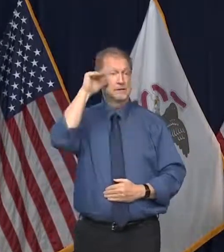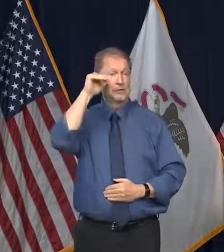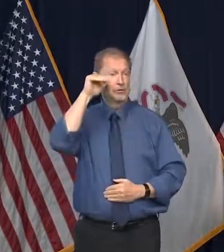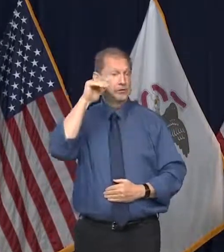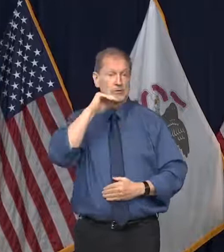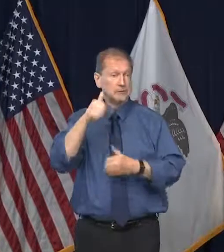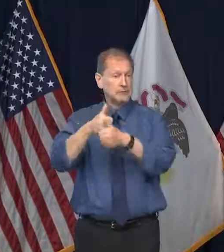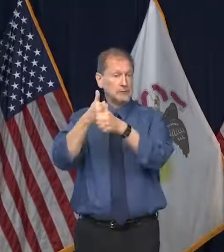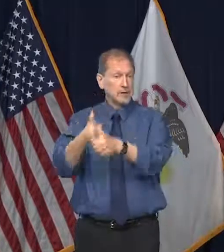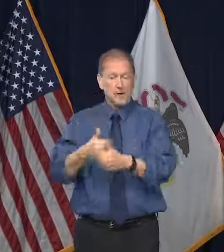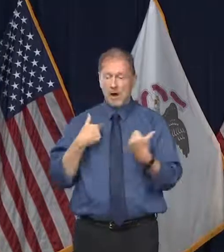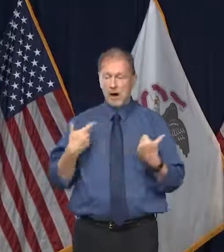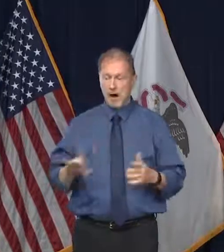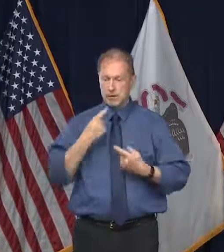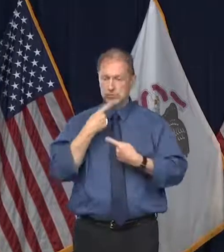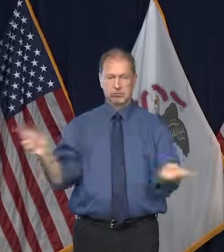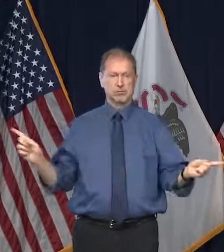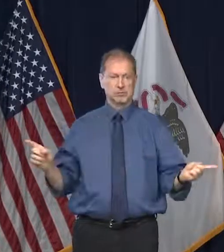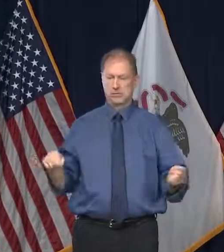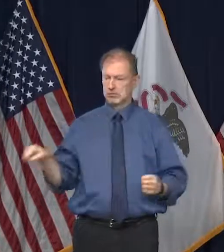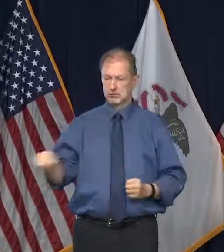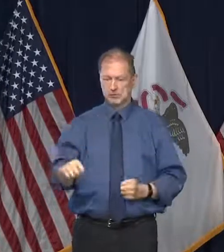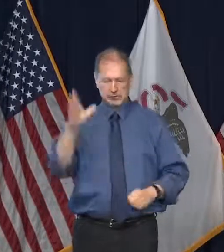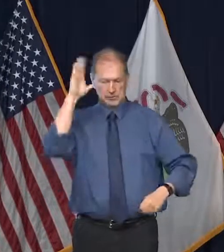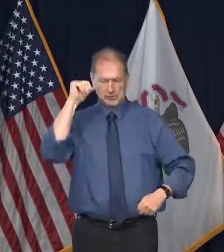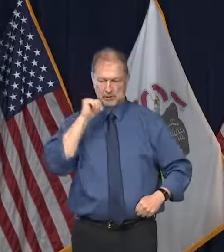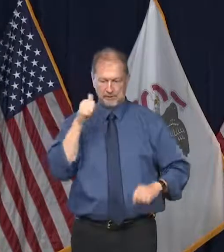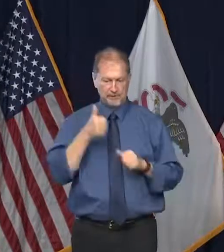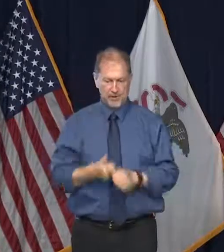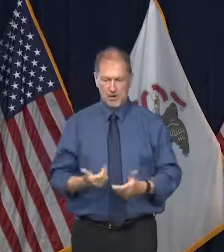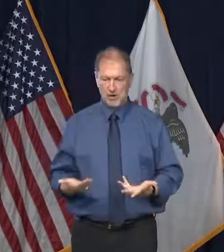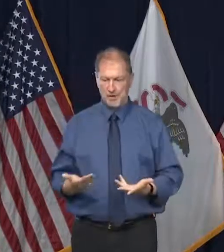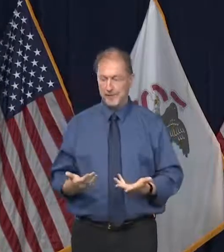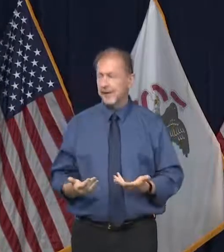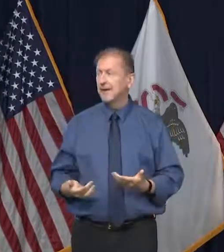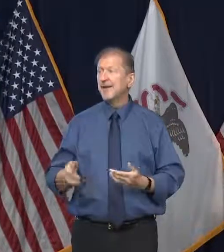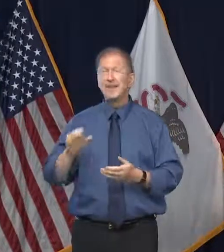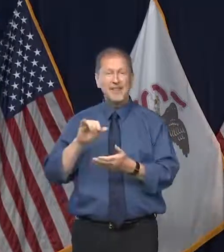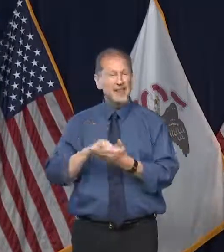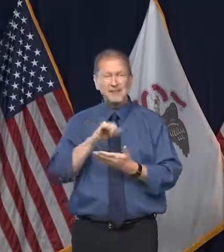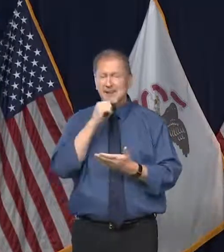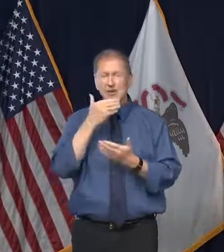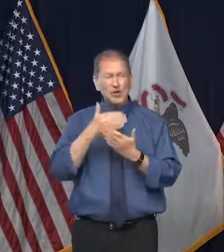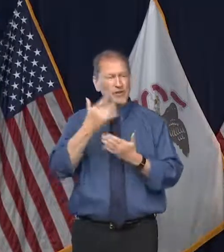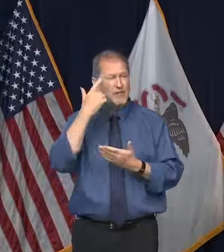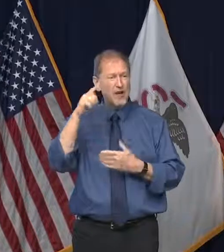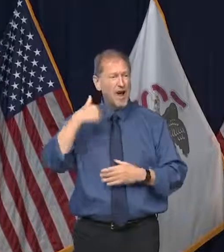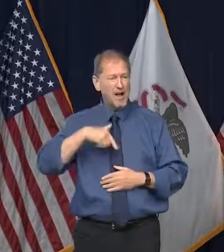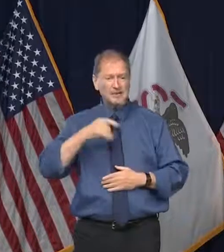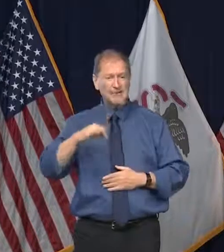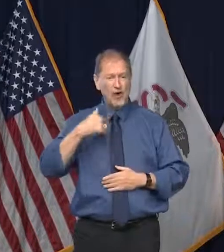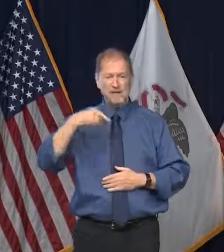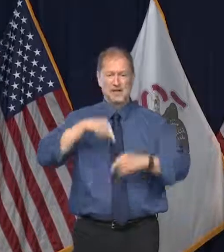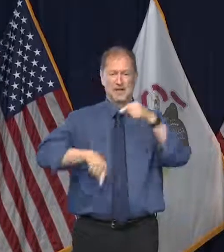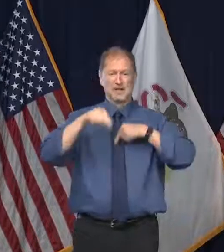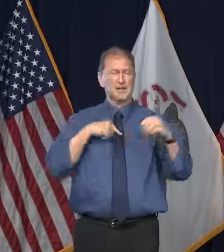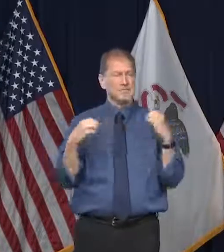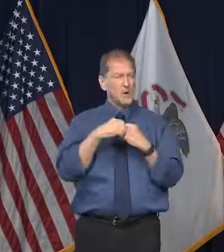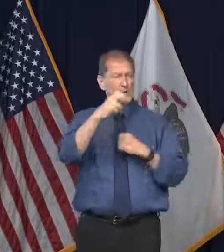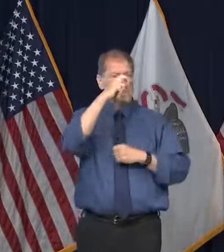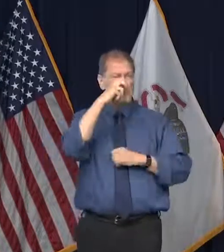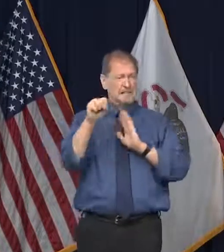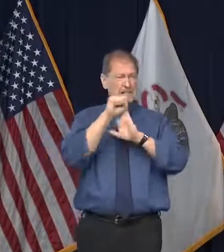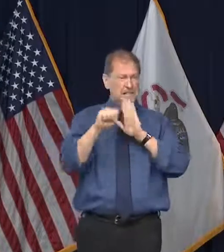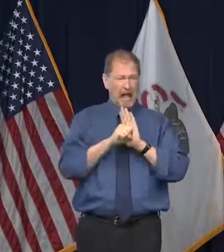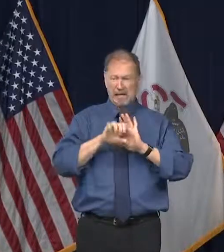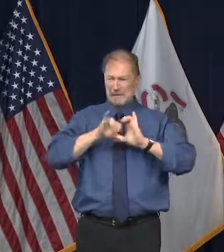local mitigations, then once again, moving the state backward, which is bad for every industry and bad for